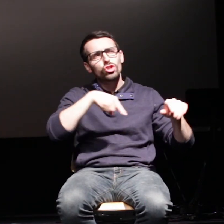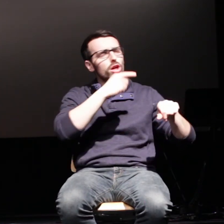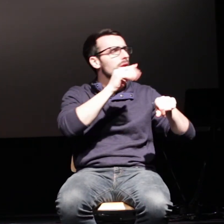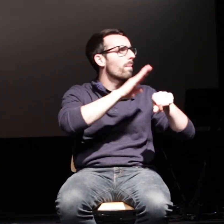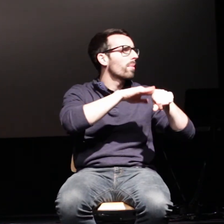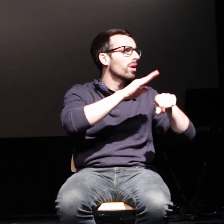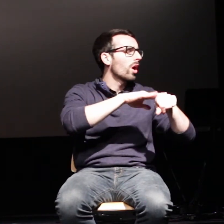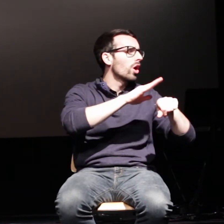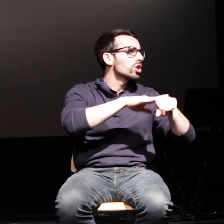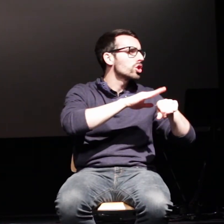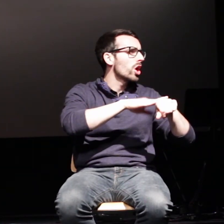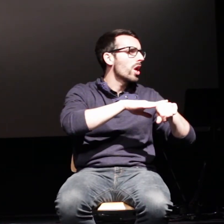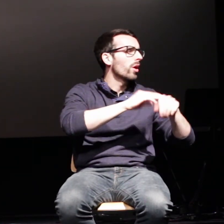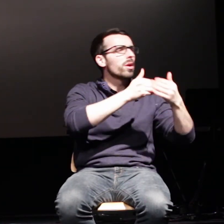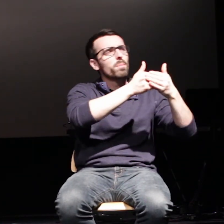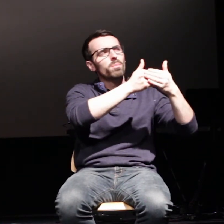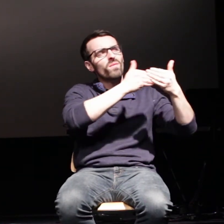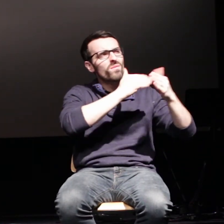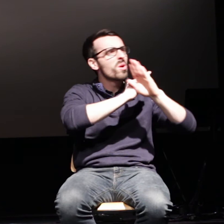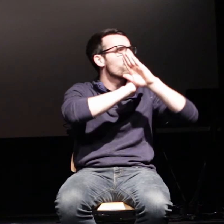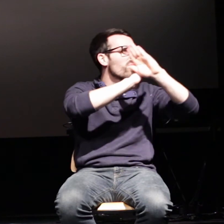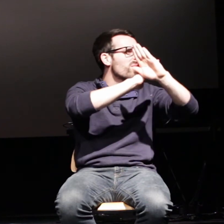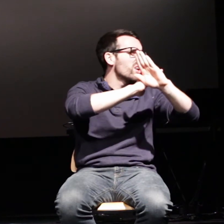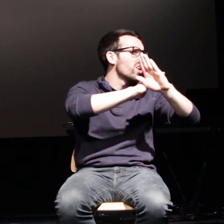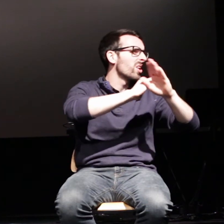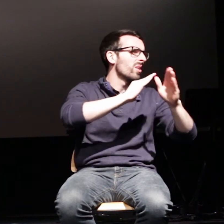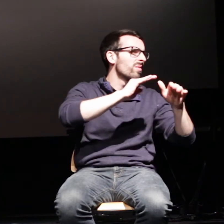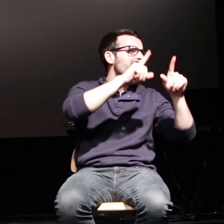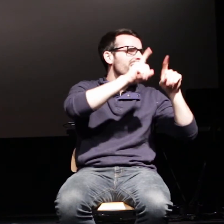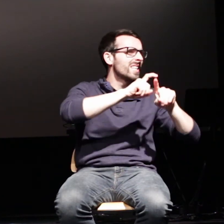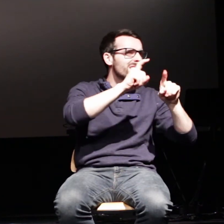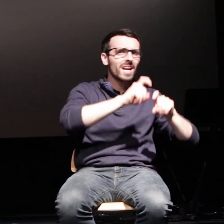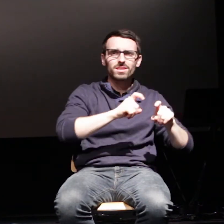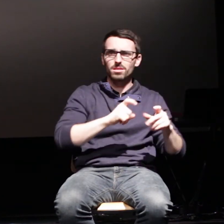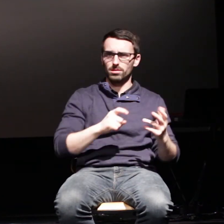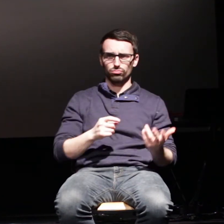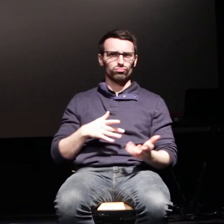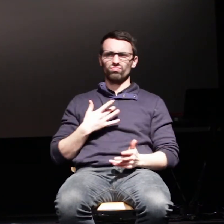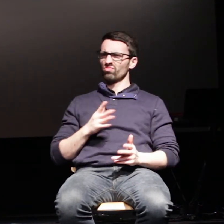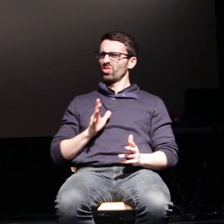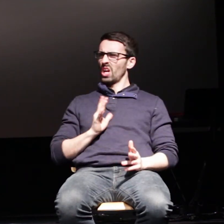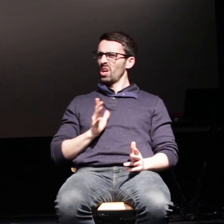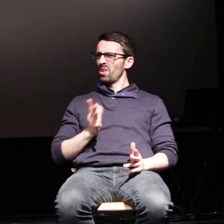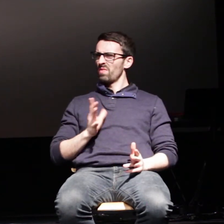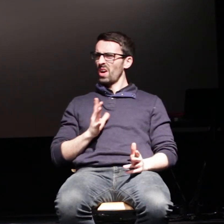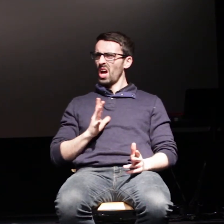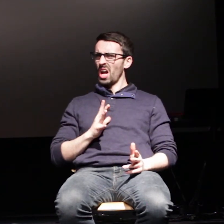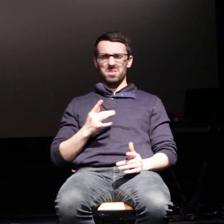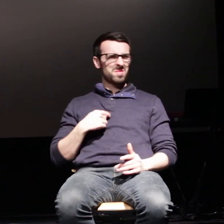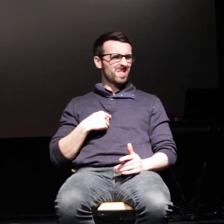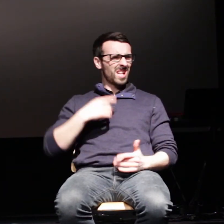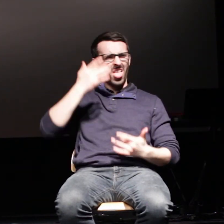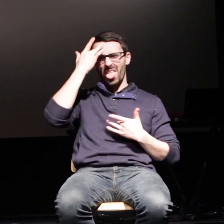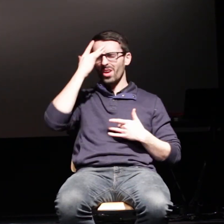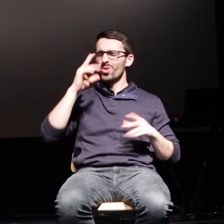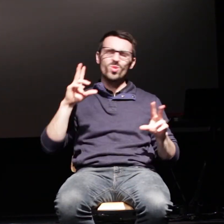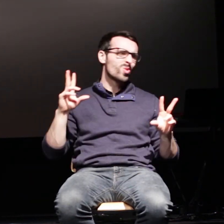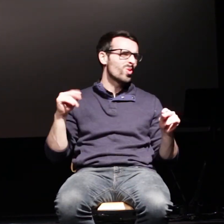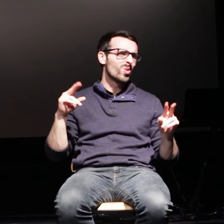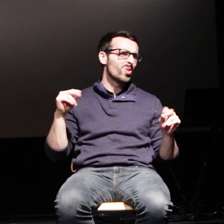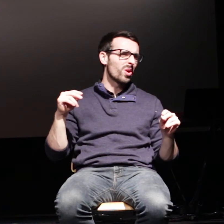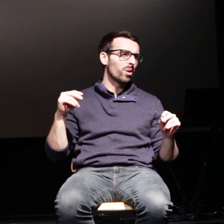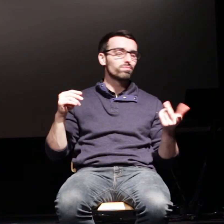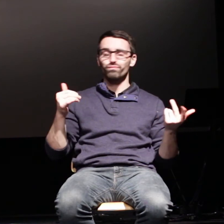I'm healthy, I'm feeling good. There's no way I'm sick. I was just fully expecting this phone call to be telling me, yeah, you're